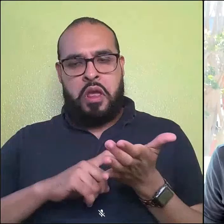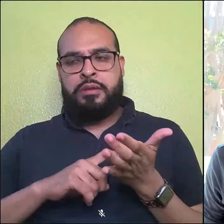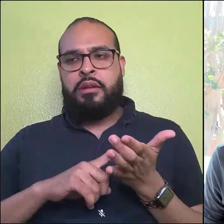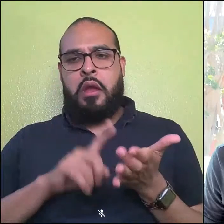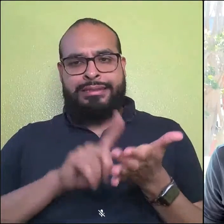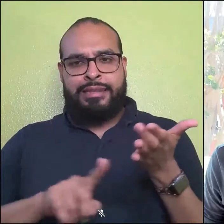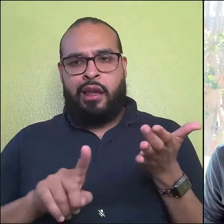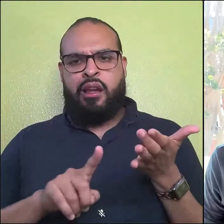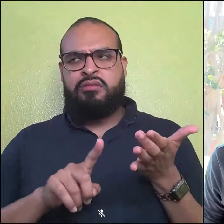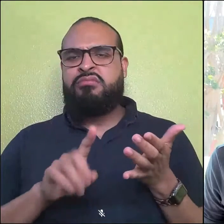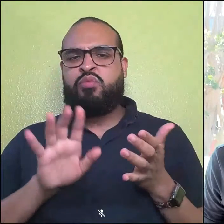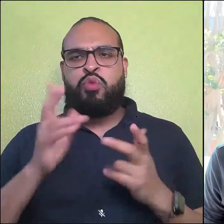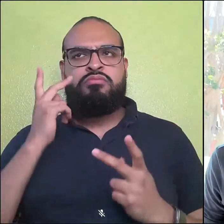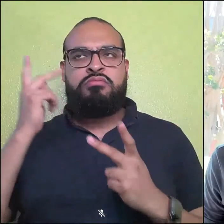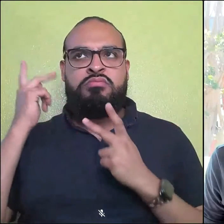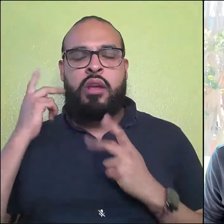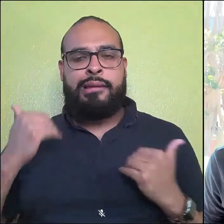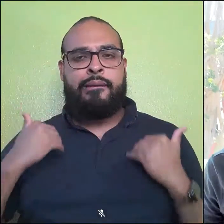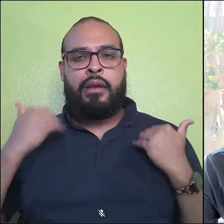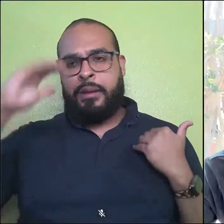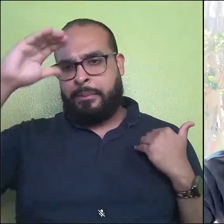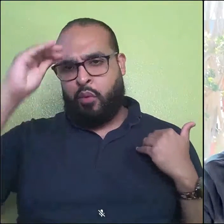his expression?